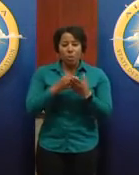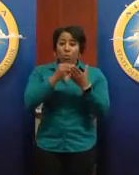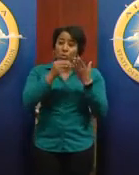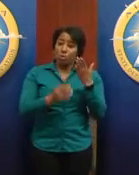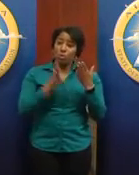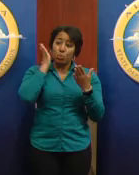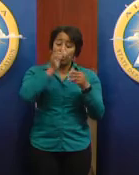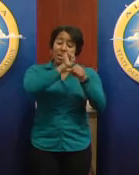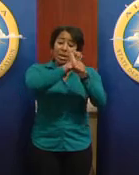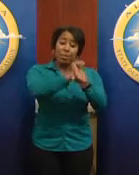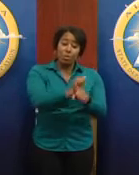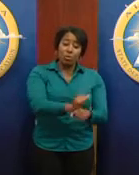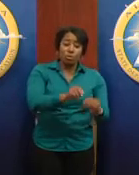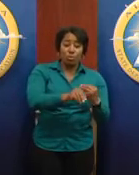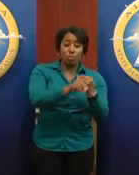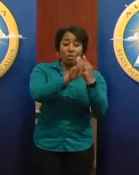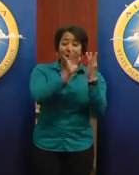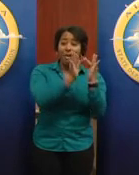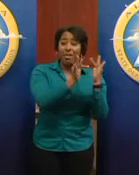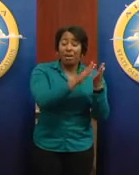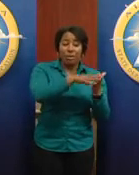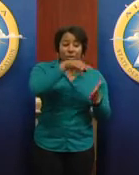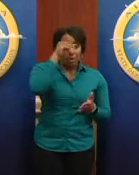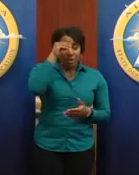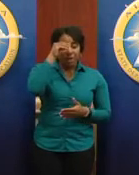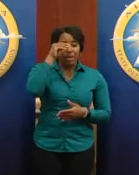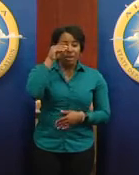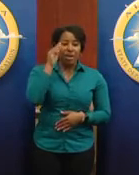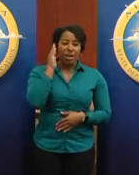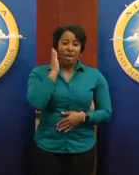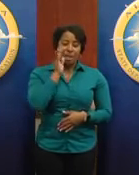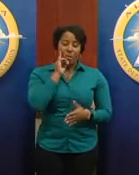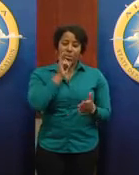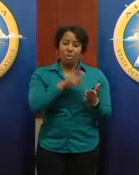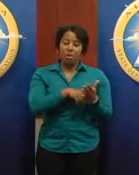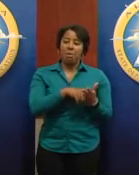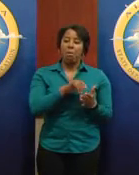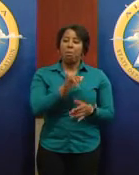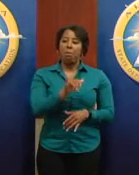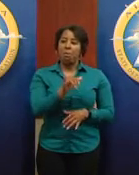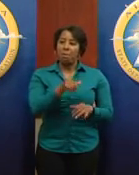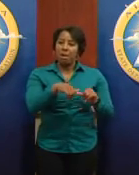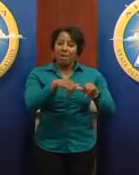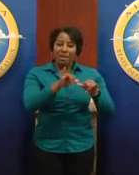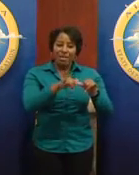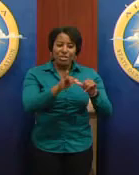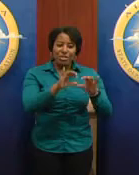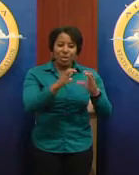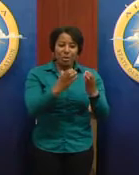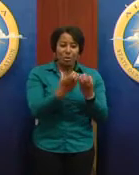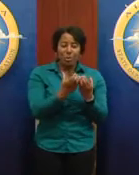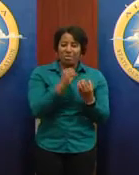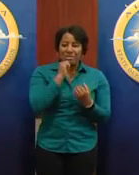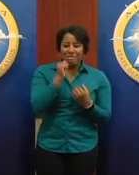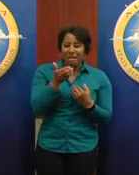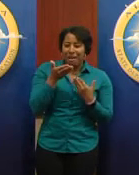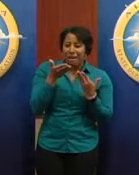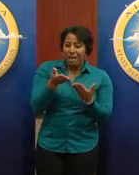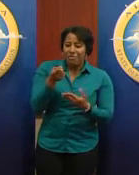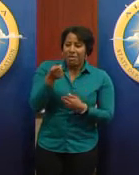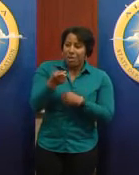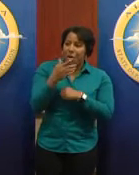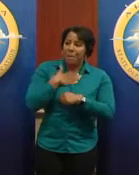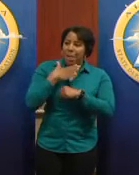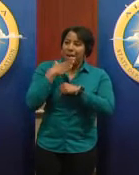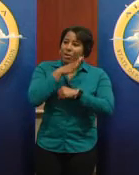learning. And then they're going to find out that they can take an engineering course that's not offered at their rural high school, but they can take